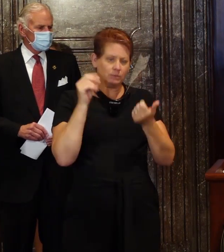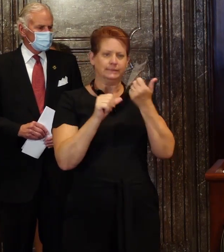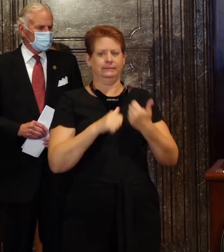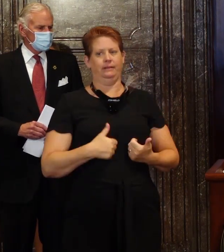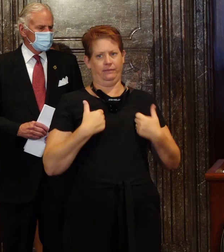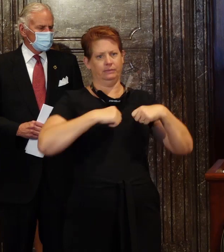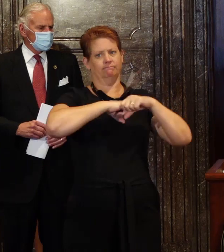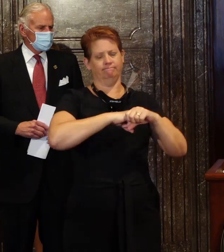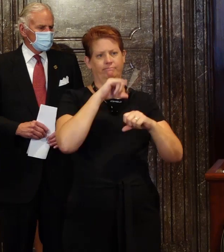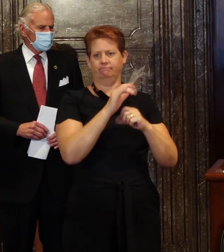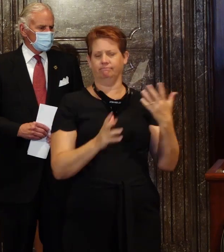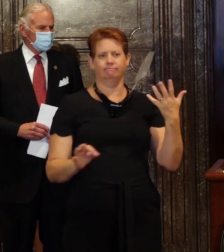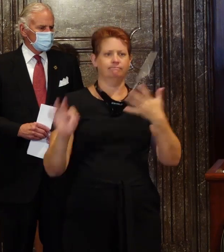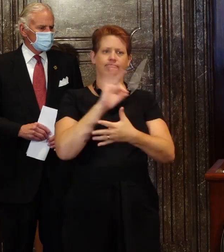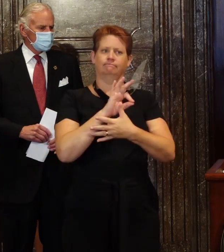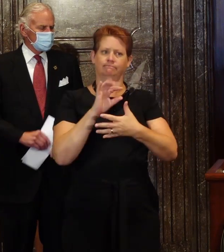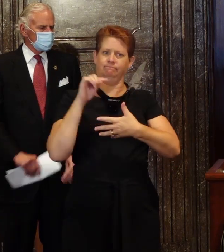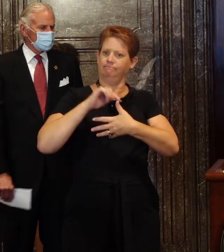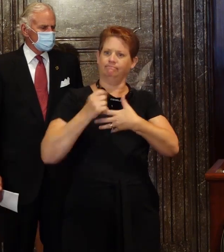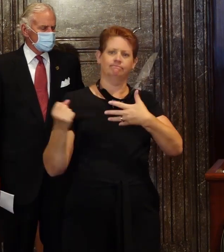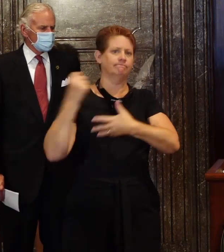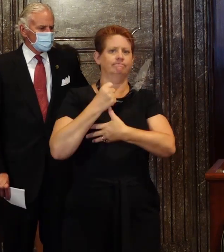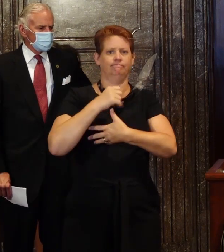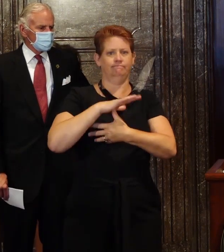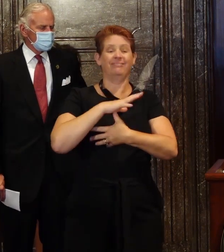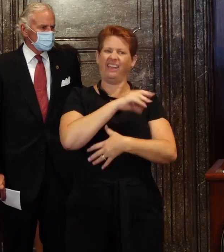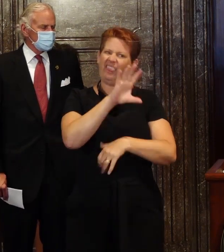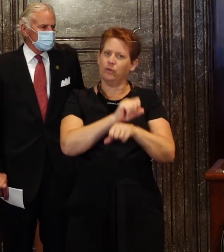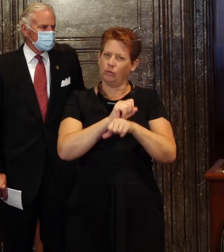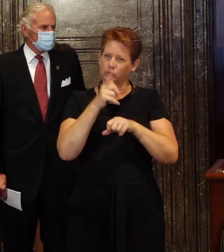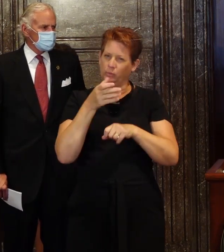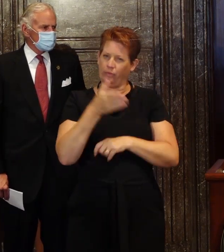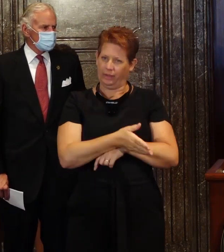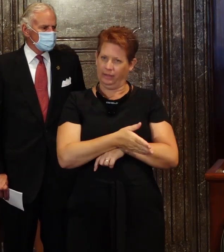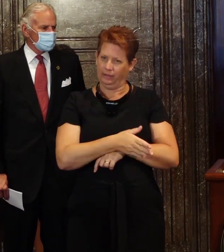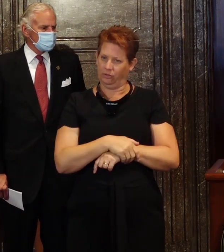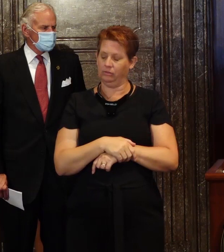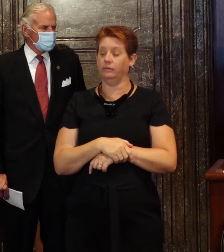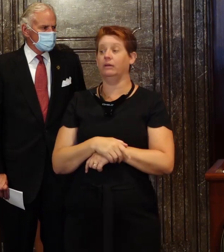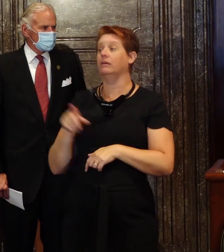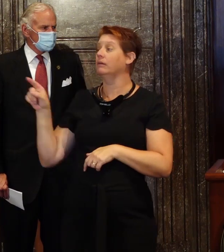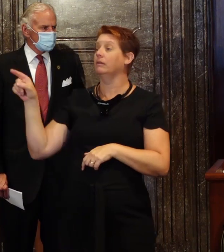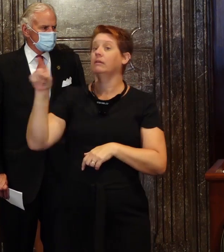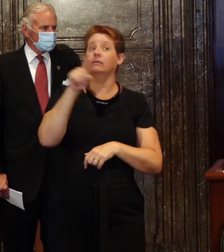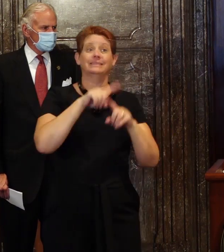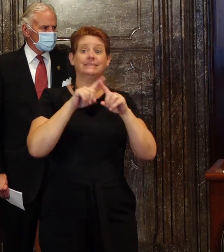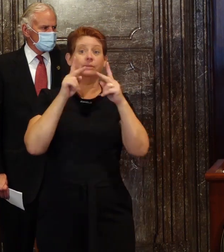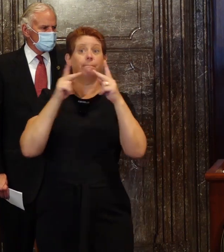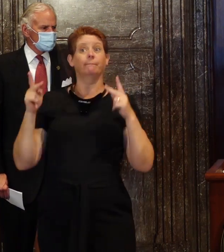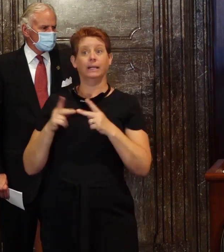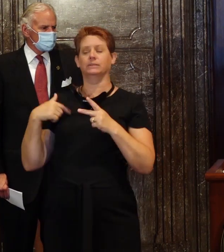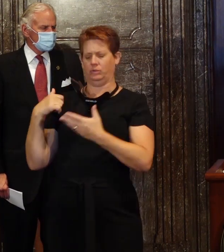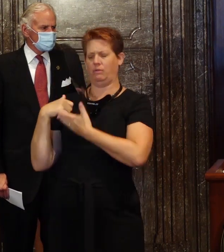residents, as well as those dedicated workers who care for them, and we will work with the facilities across the state to